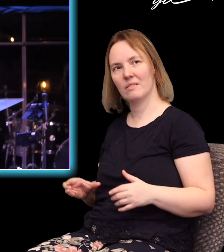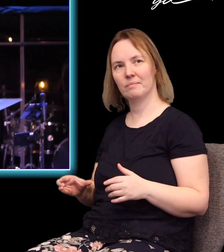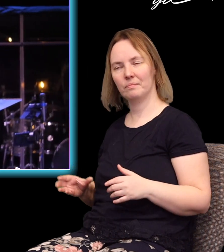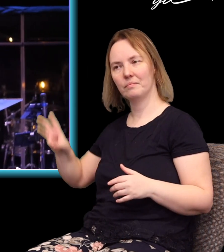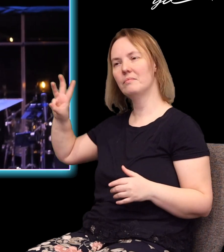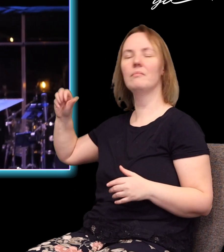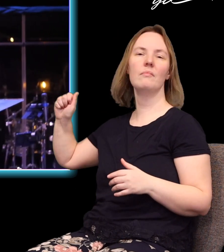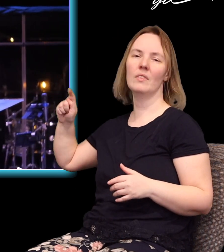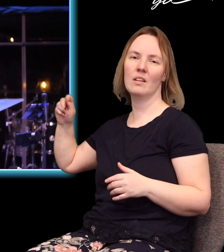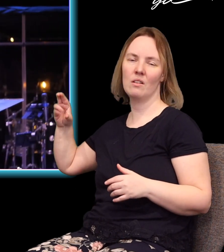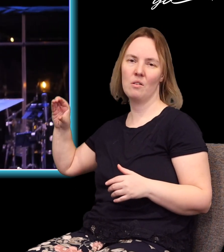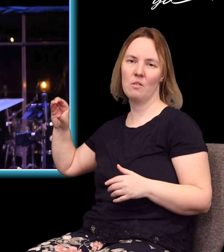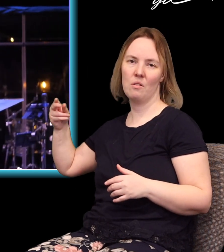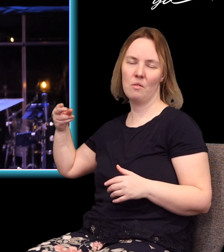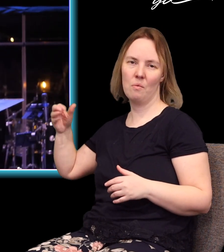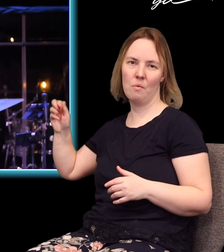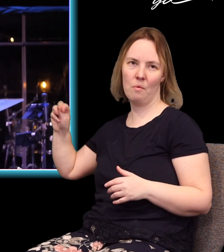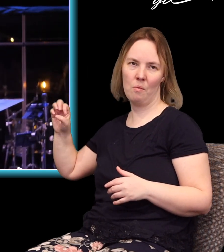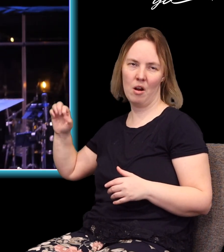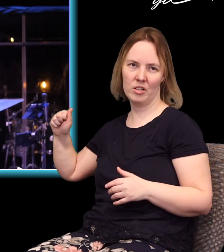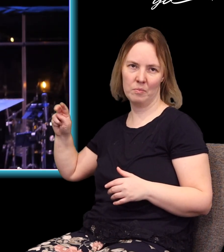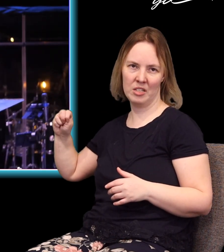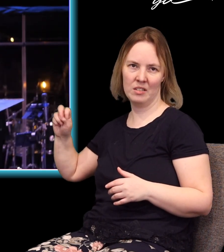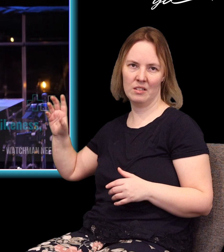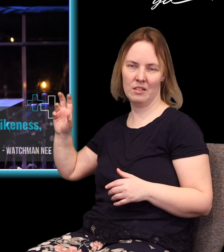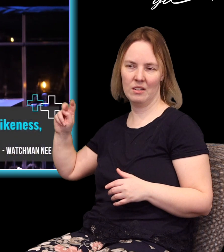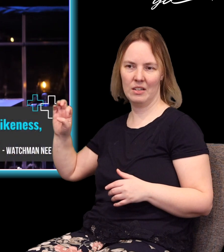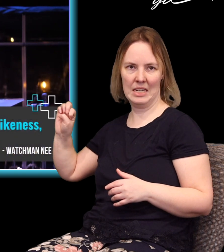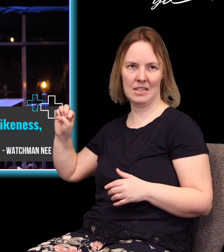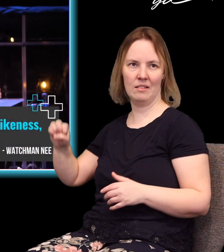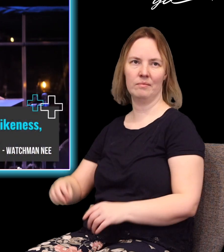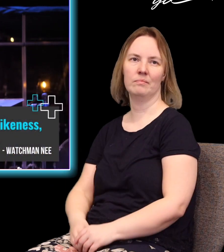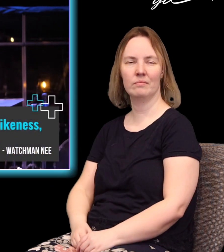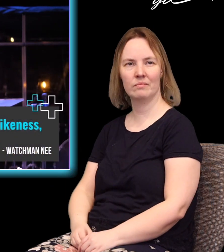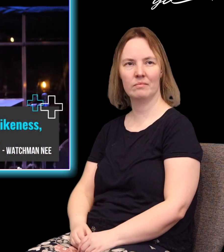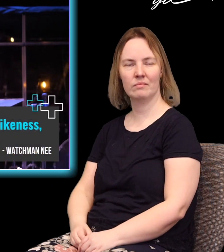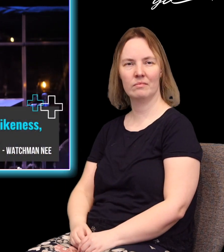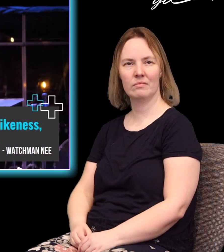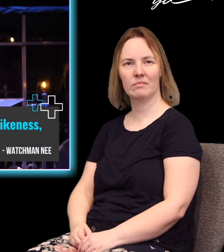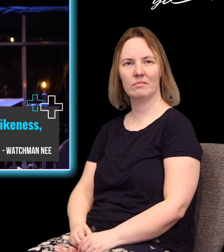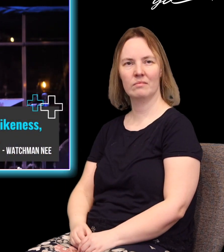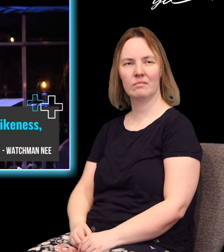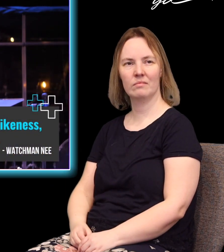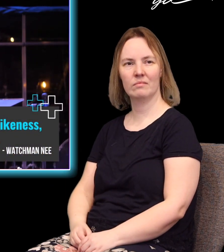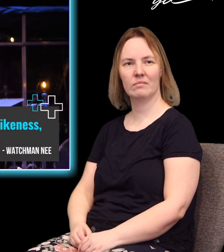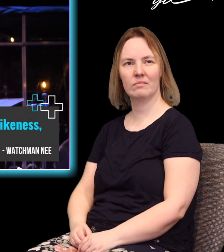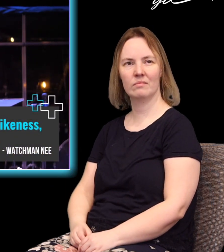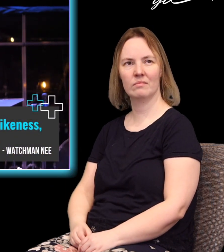Watchman Nee, I shared this quote probably a few months ago. He said this. He said, God is not seeking a display of my